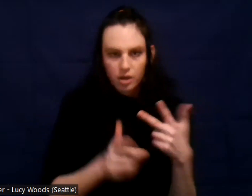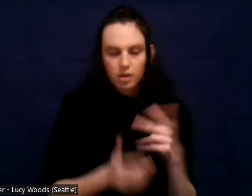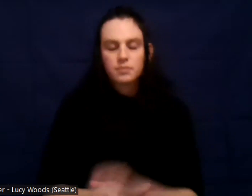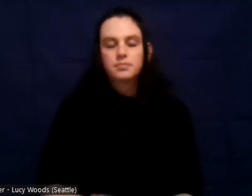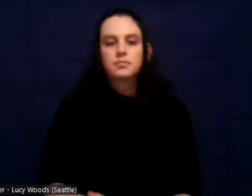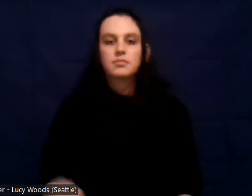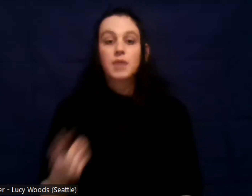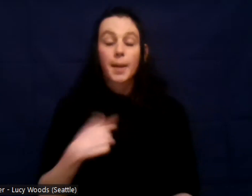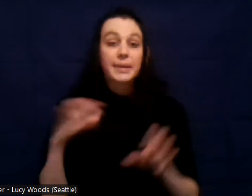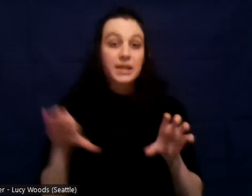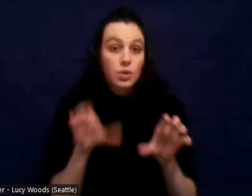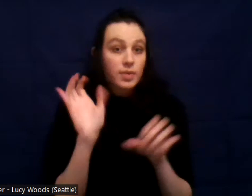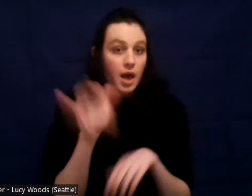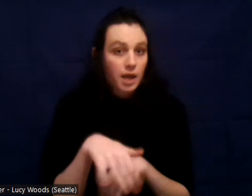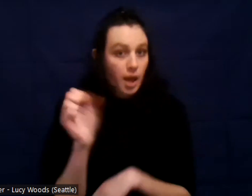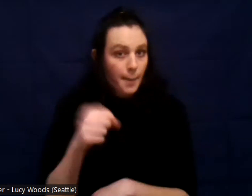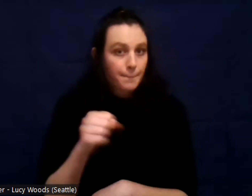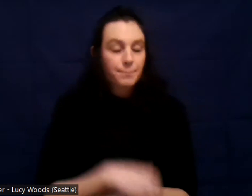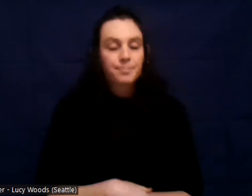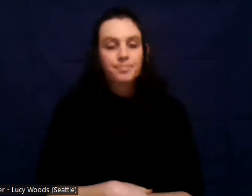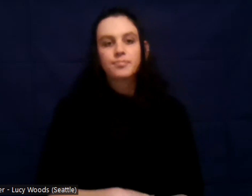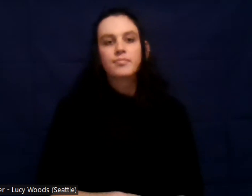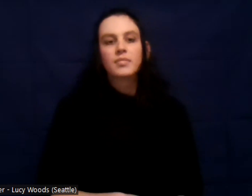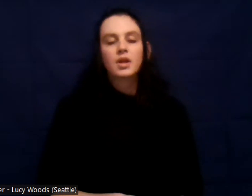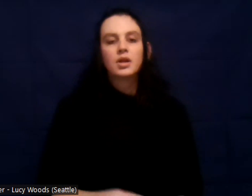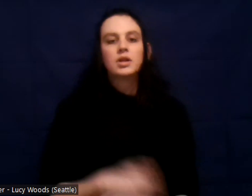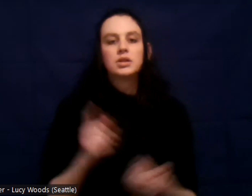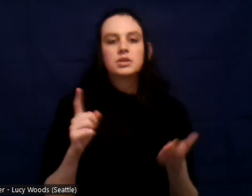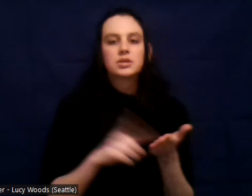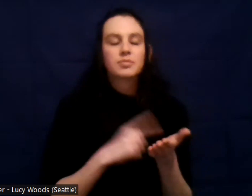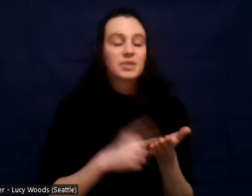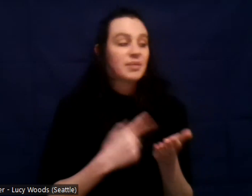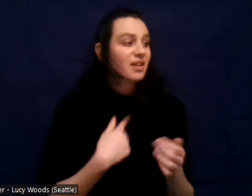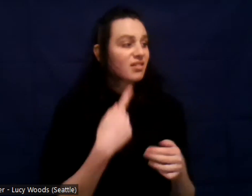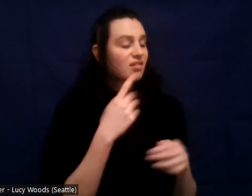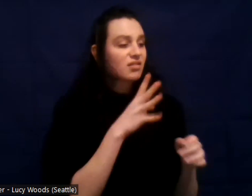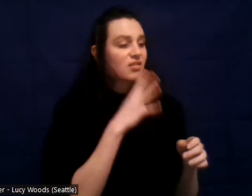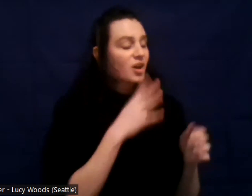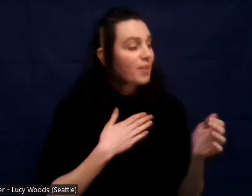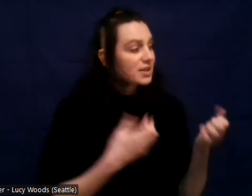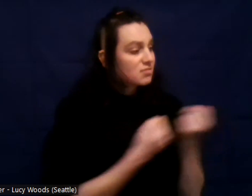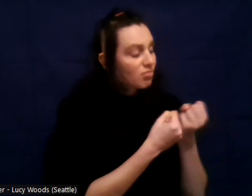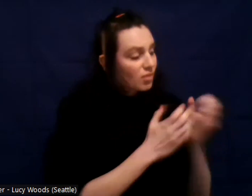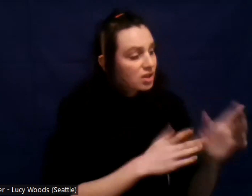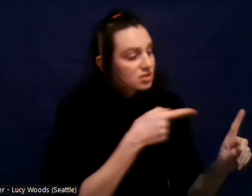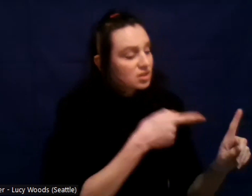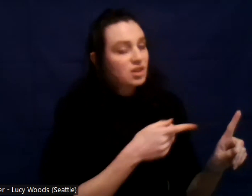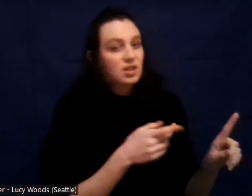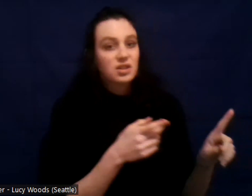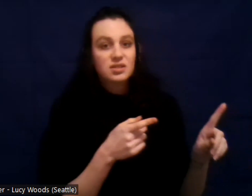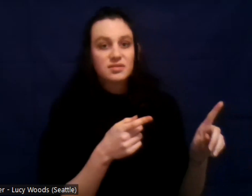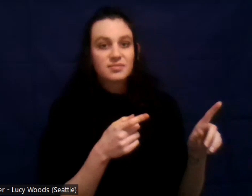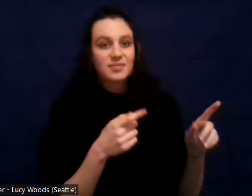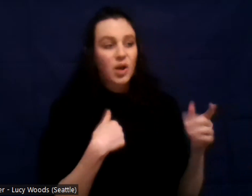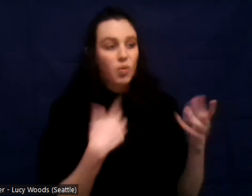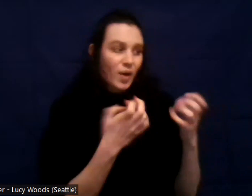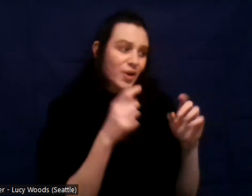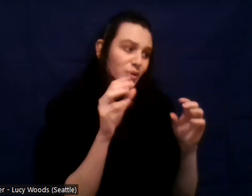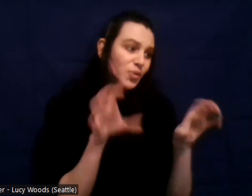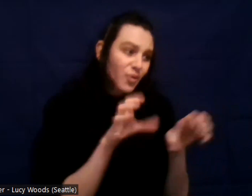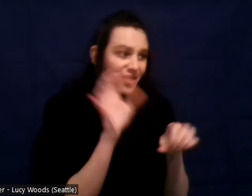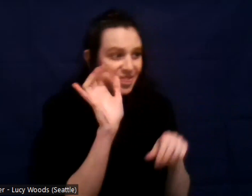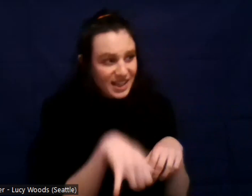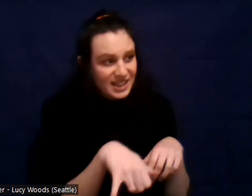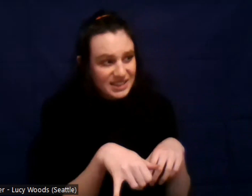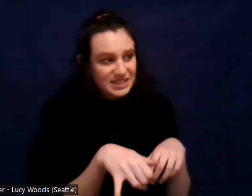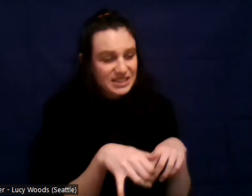I did. And, sometimes I would tell my sponsor about a decision I wanted to make. And she'd say that, well, in her